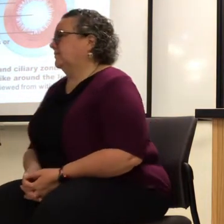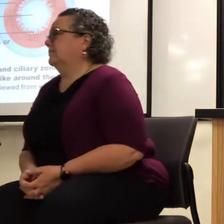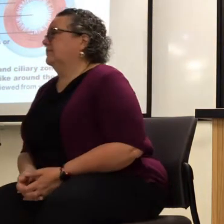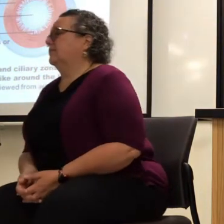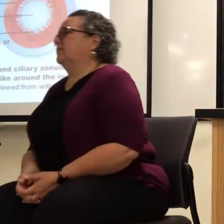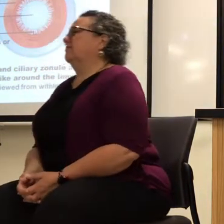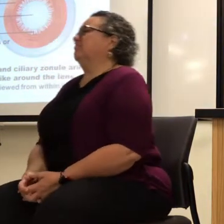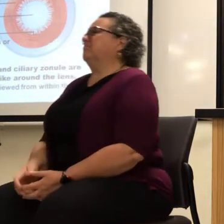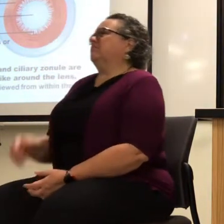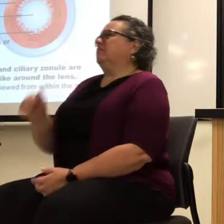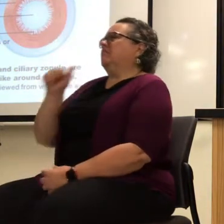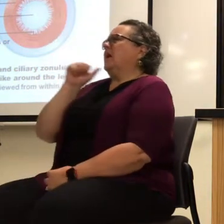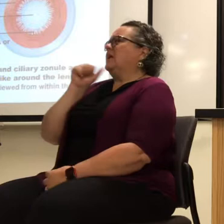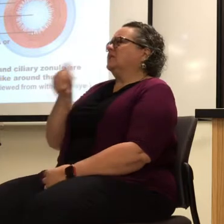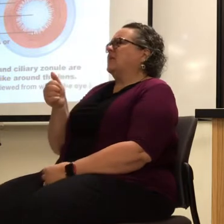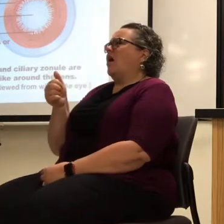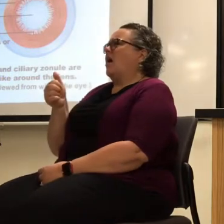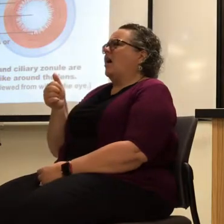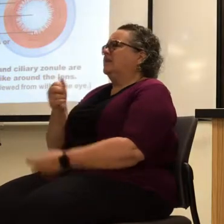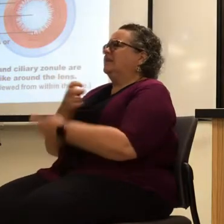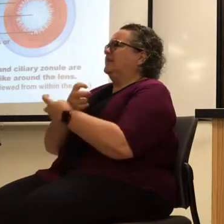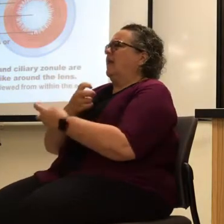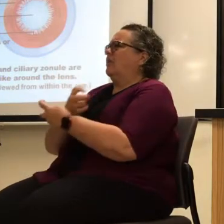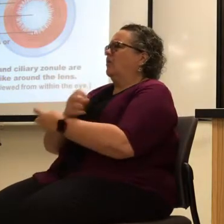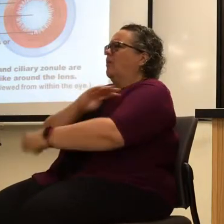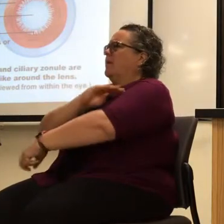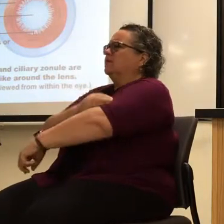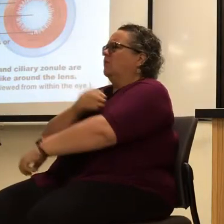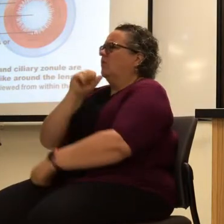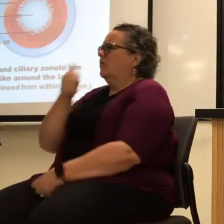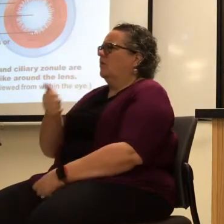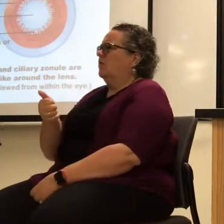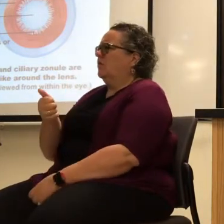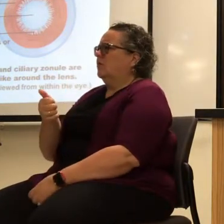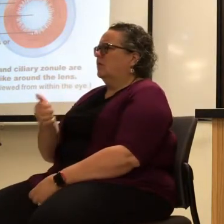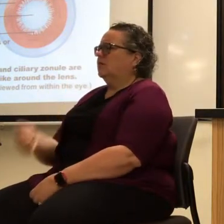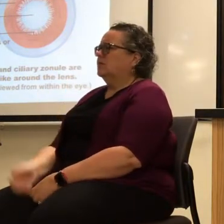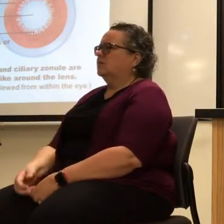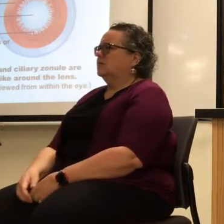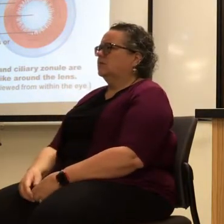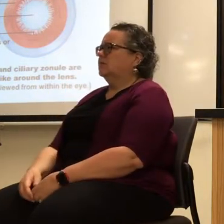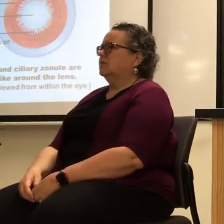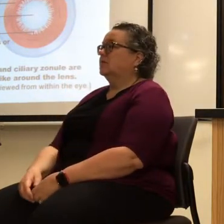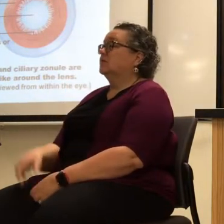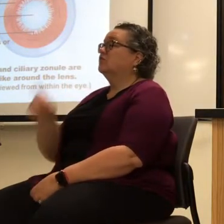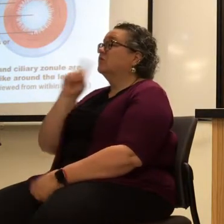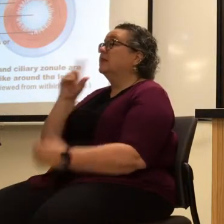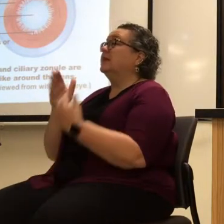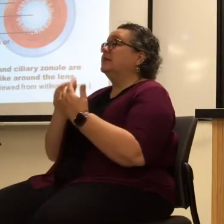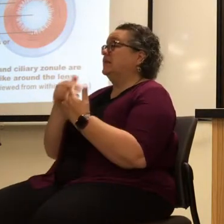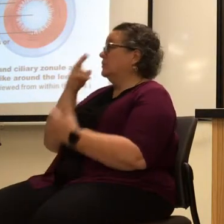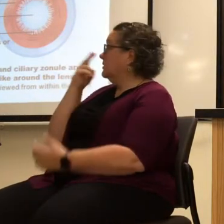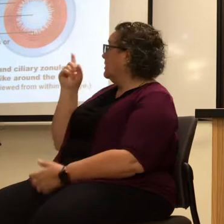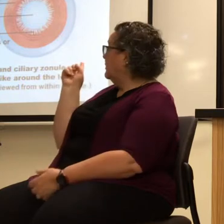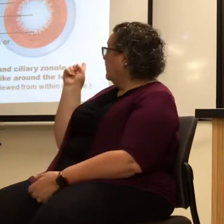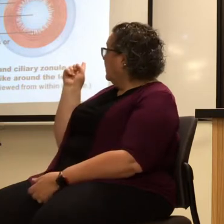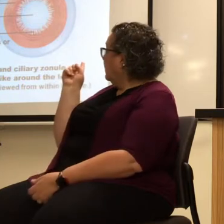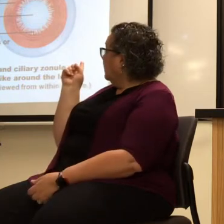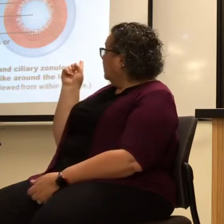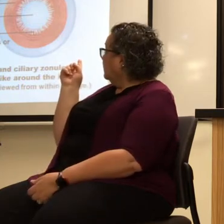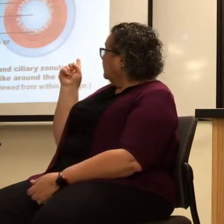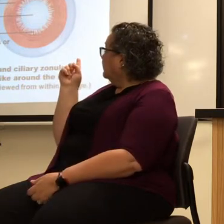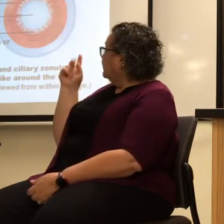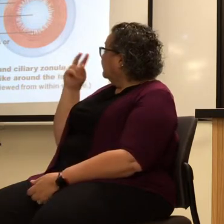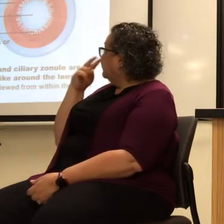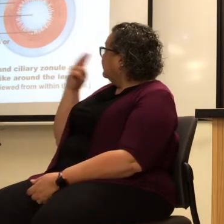It's not skeletal muscle, right? And what's easy to see from the picture, do you see how these